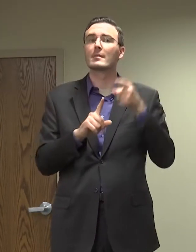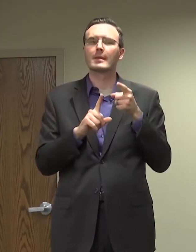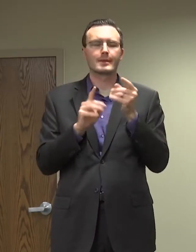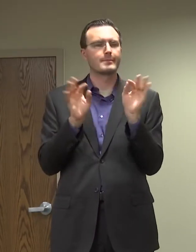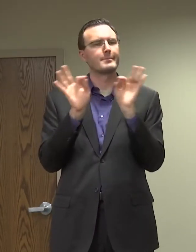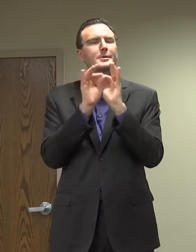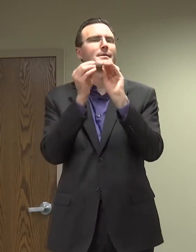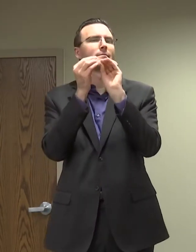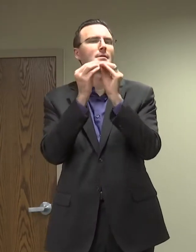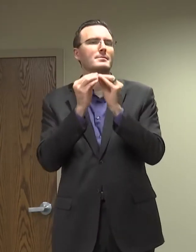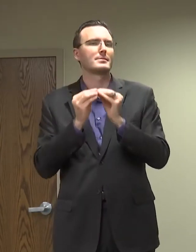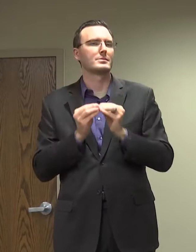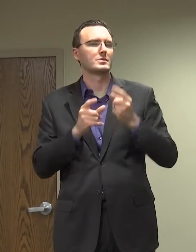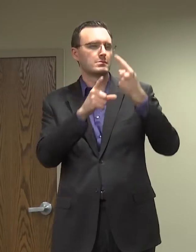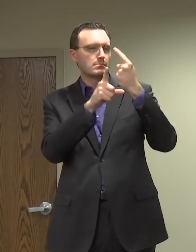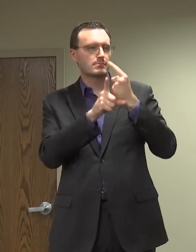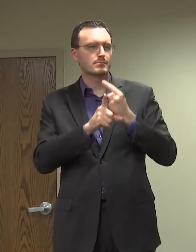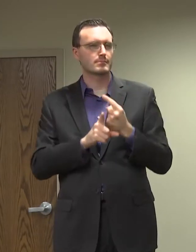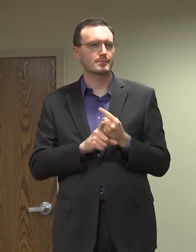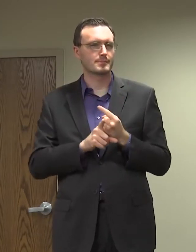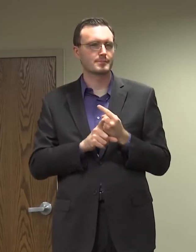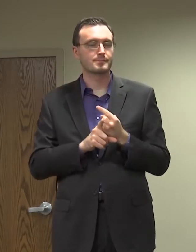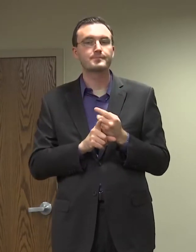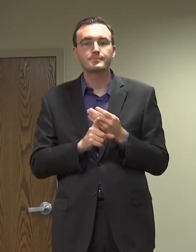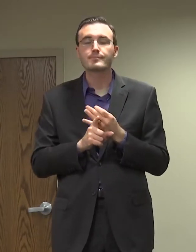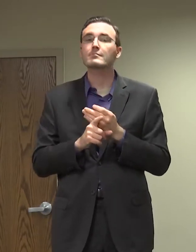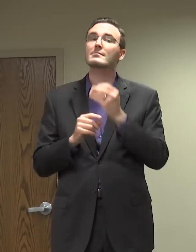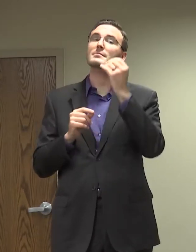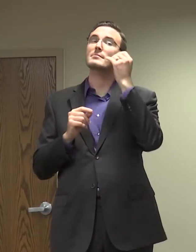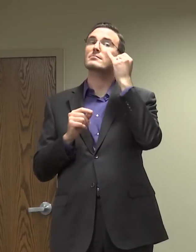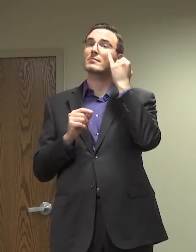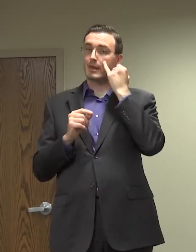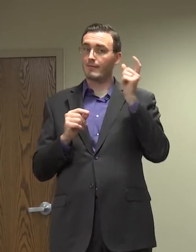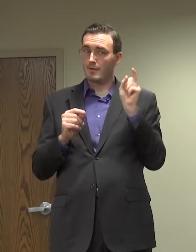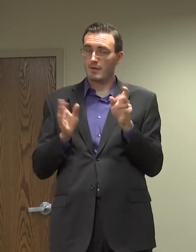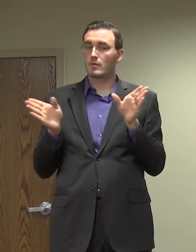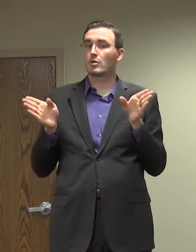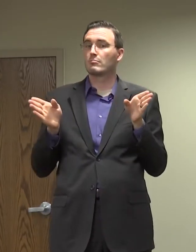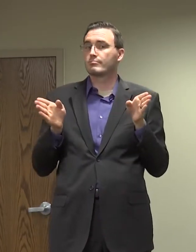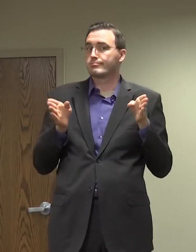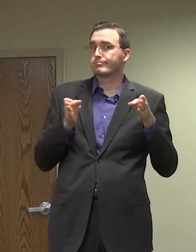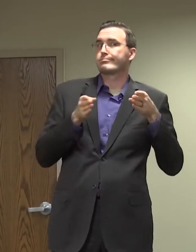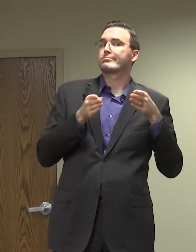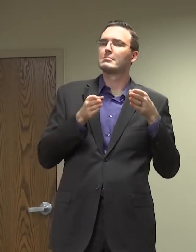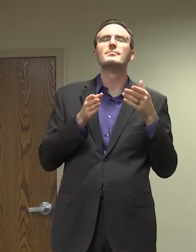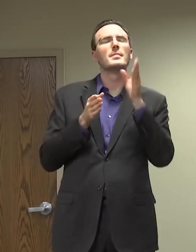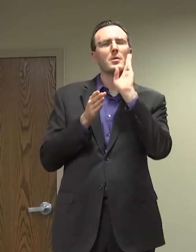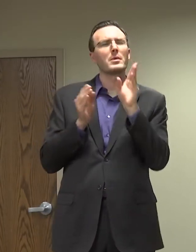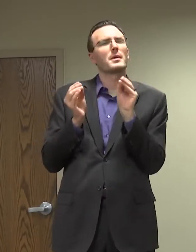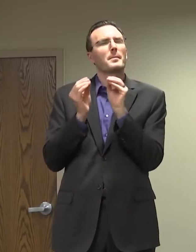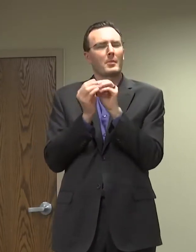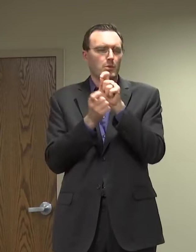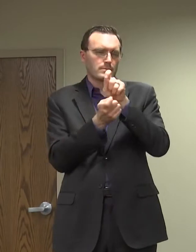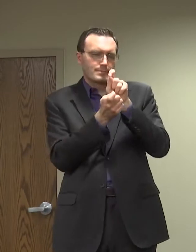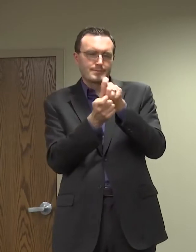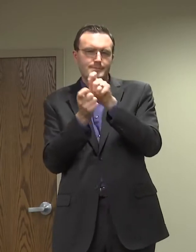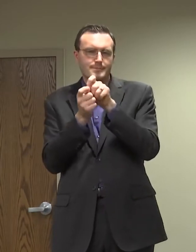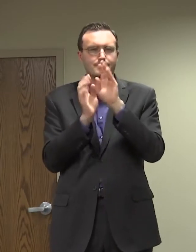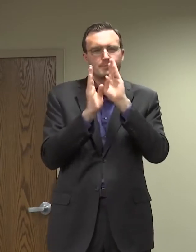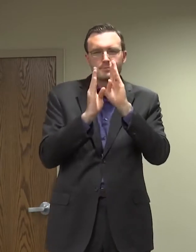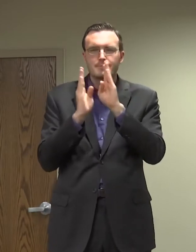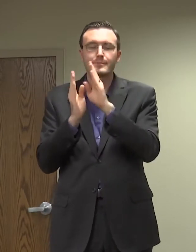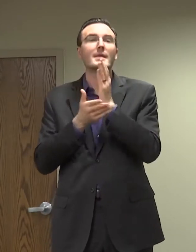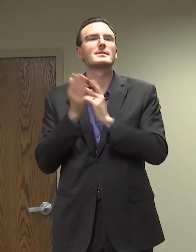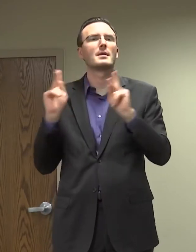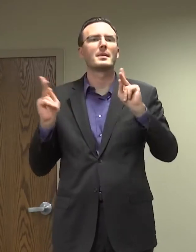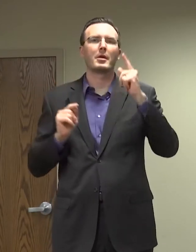mitigation strategies will be much more targeted. I think that part of the concern is always people have a kind of philosophy, it's an all or